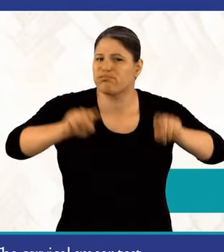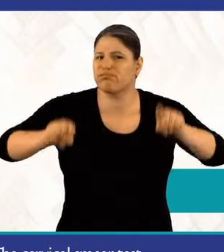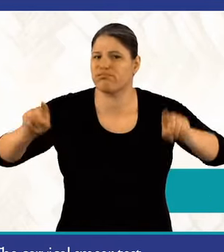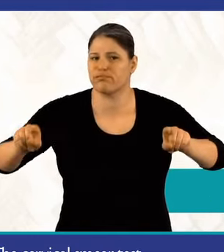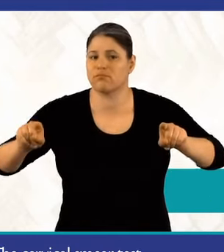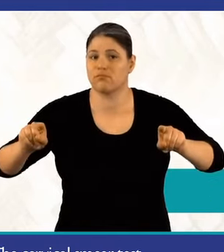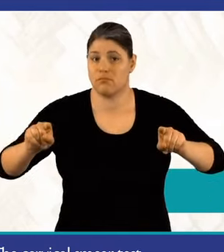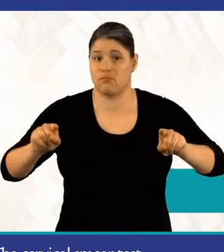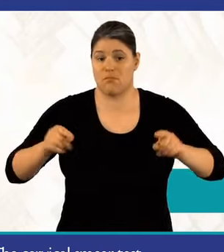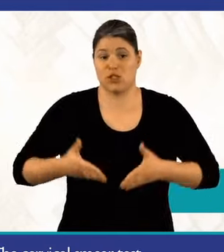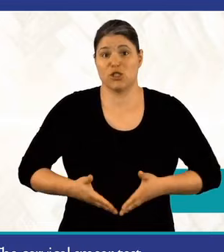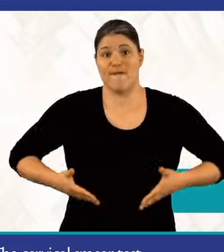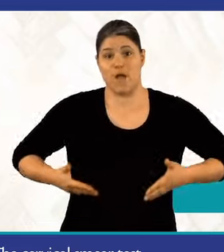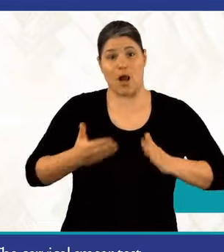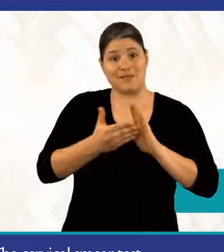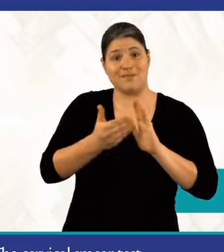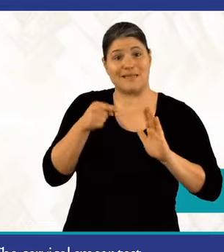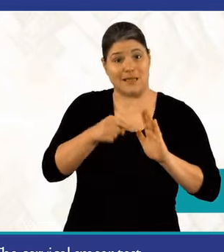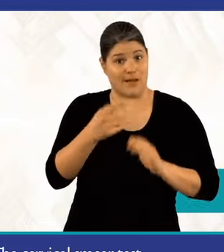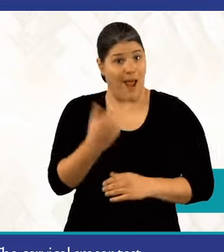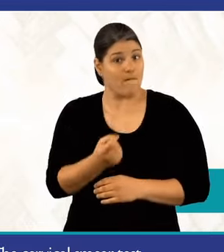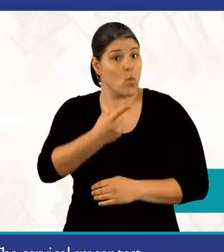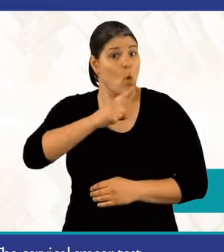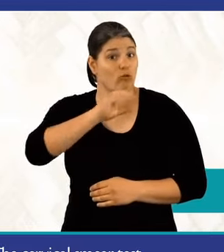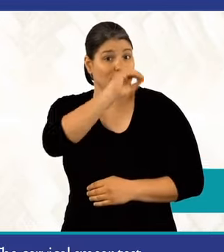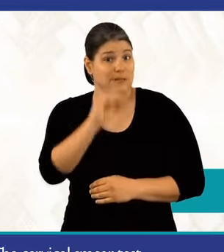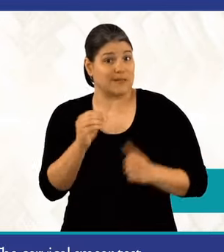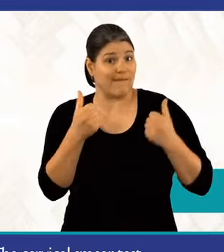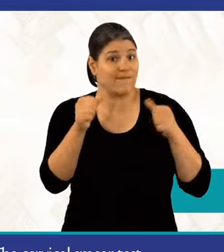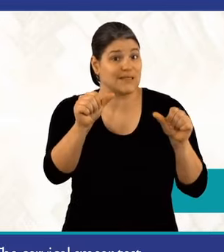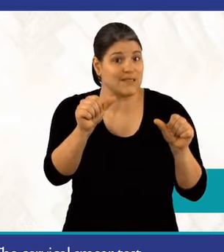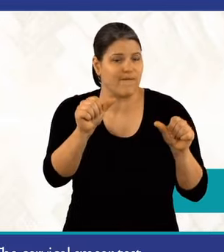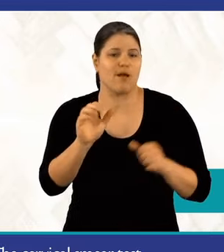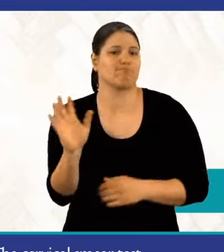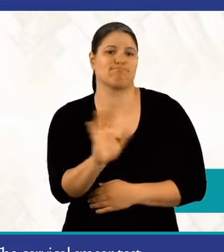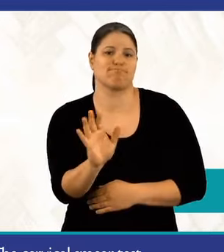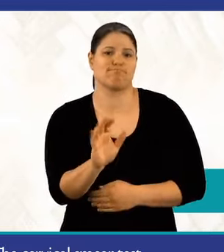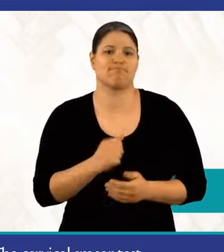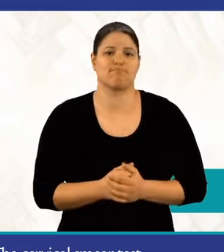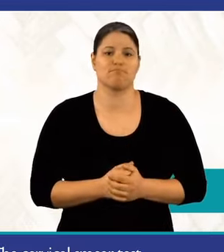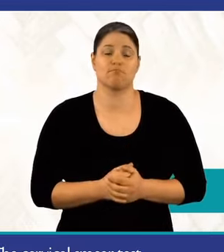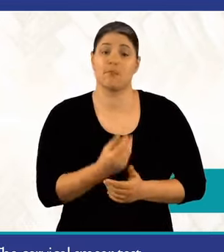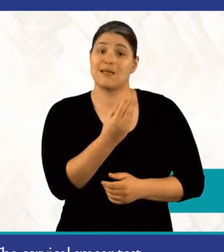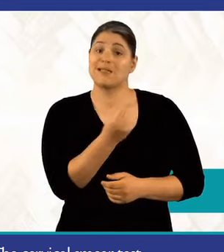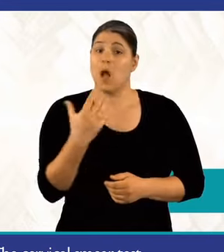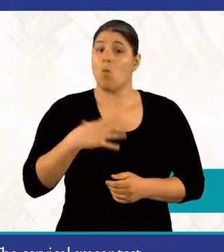Cervical screening, like all screening, is not 100% effective, and some women will still develop cervical